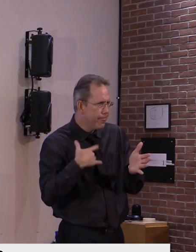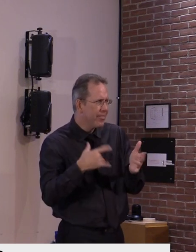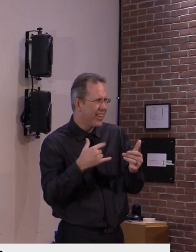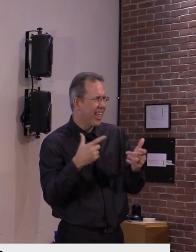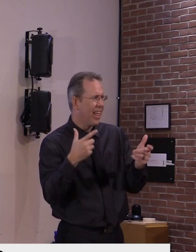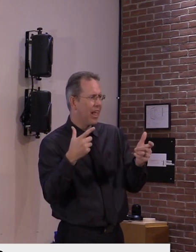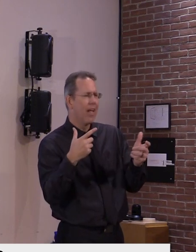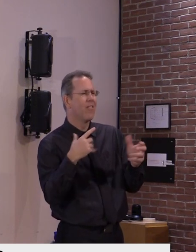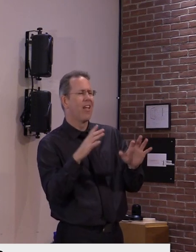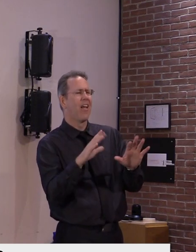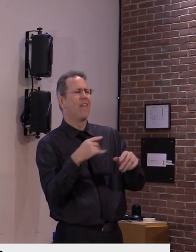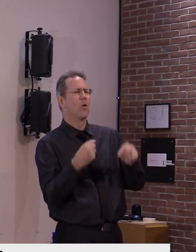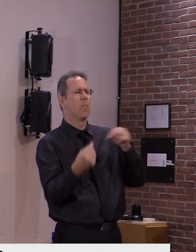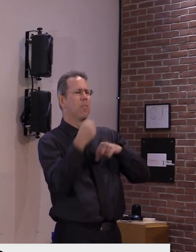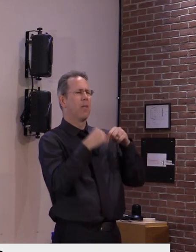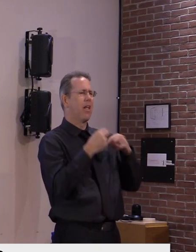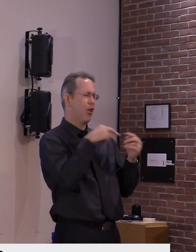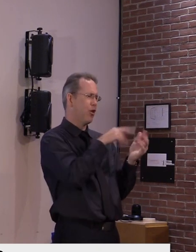Thank you.